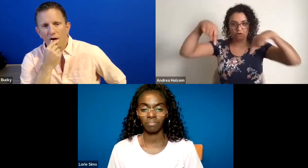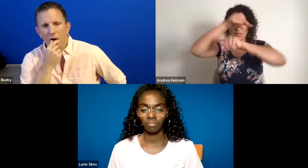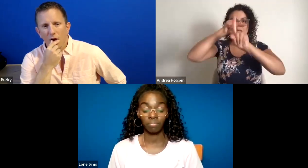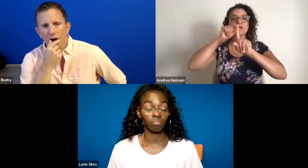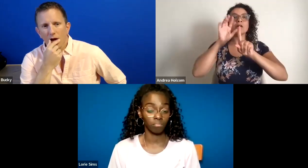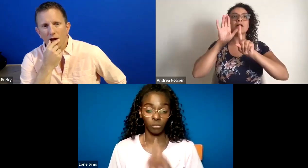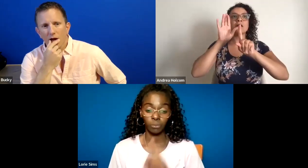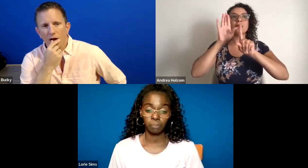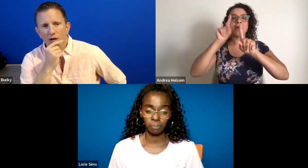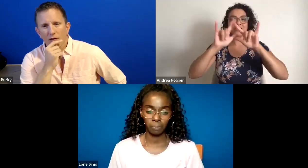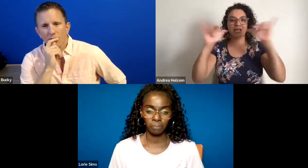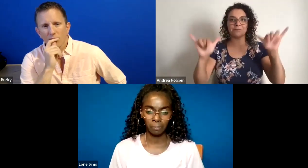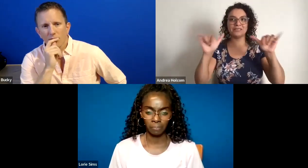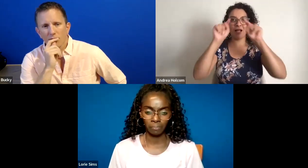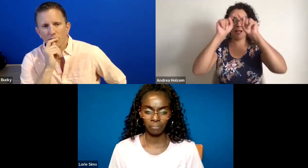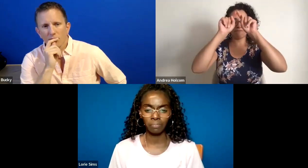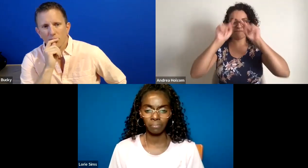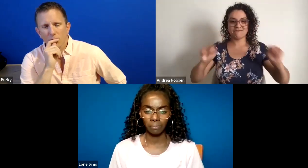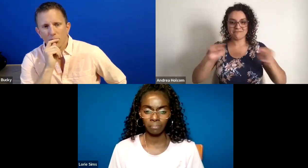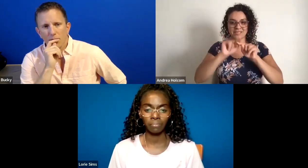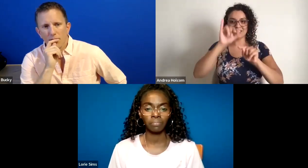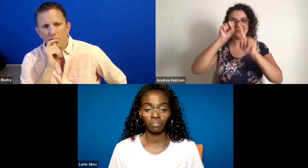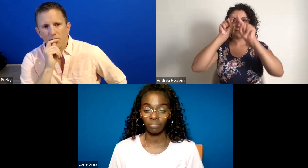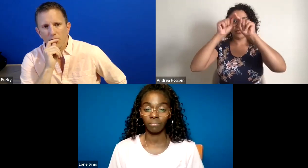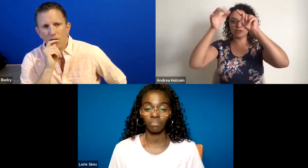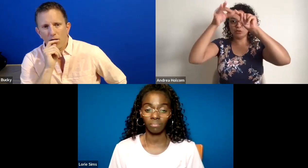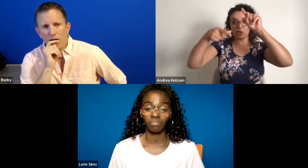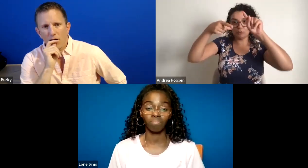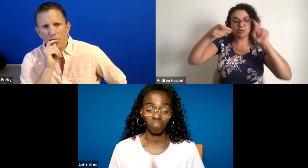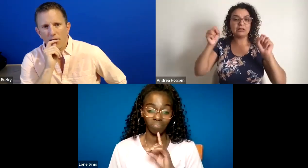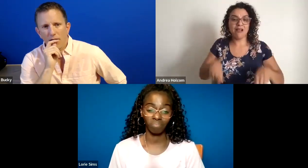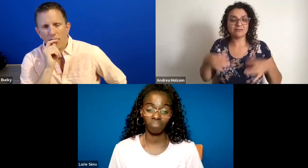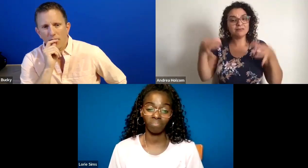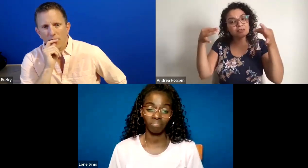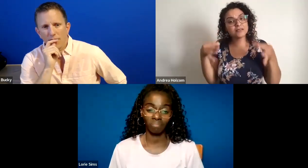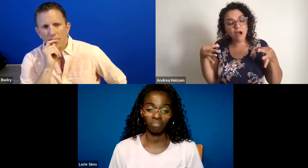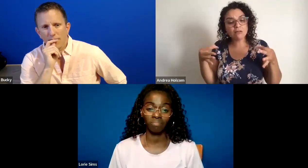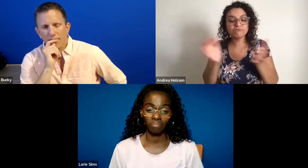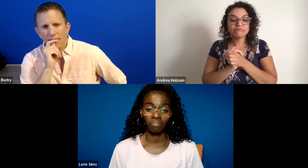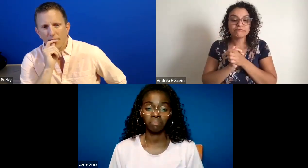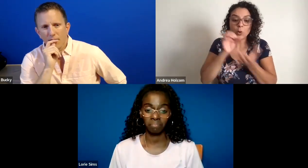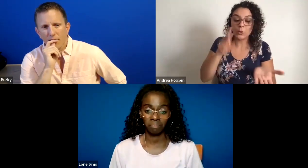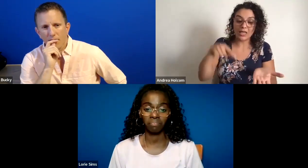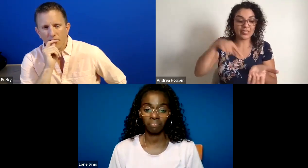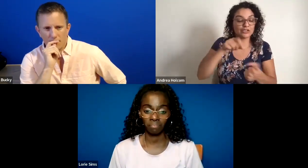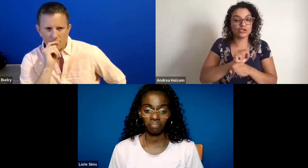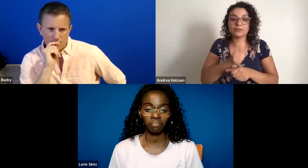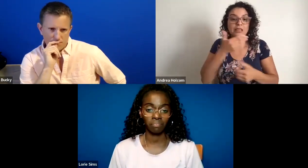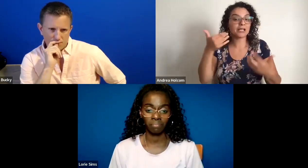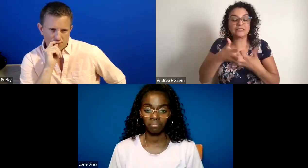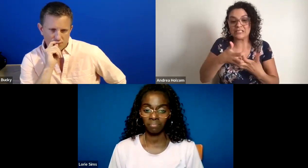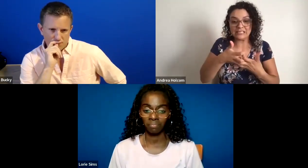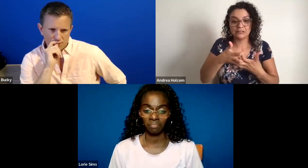the assignment. And all are going to be impacted by these decisions. So you have the interpreter, and the interpreter can